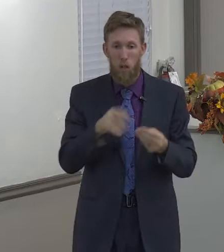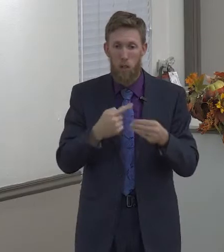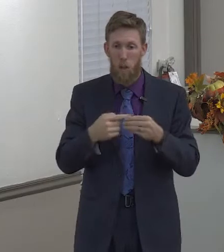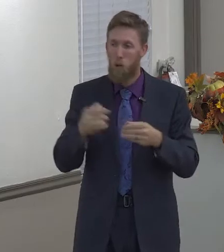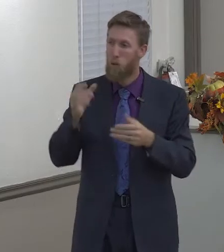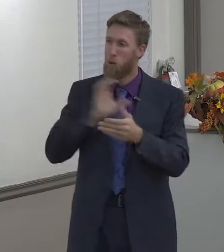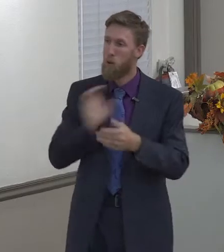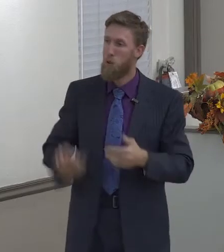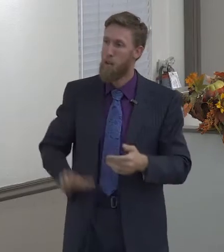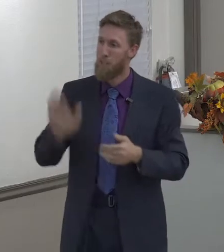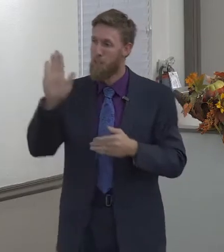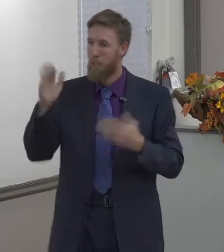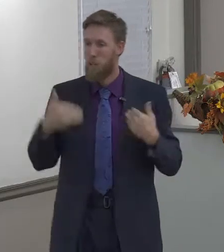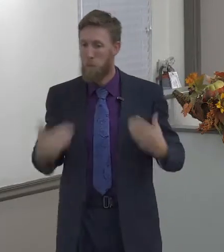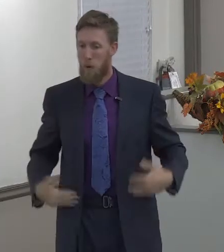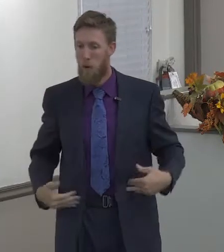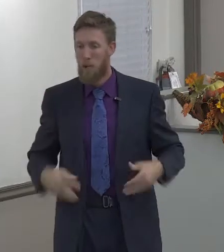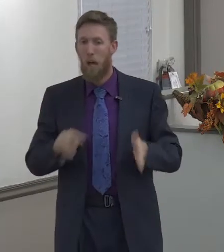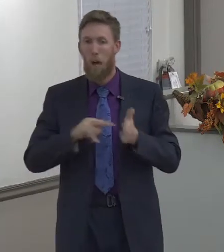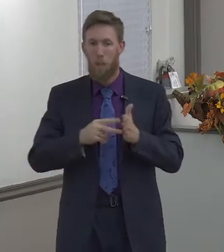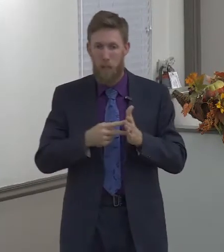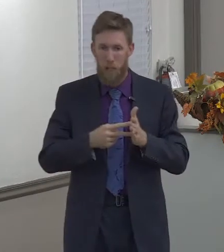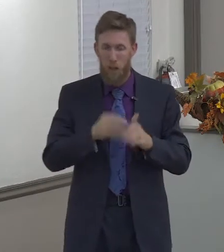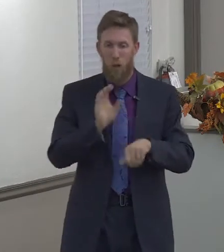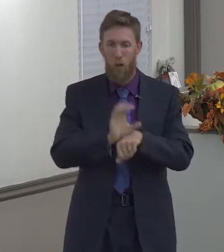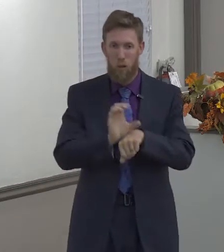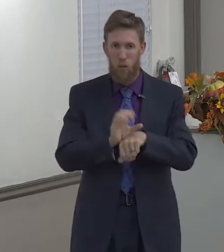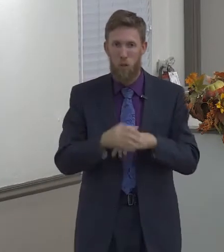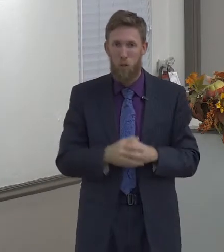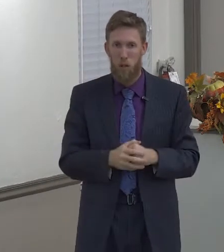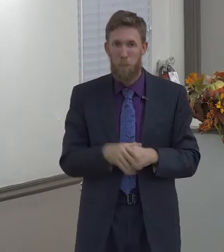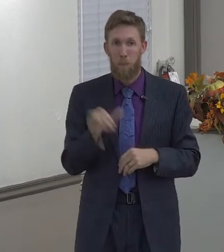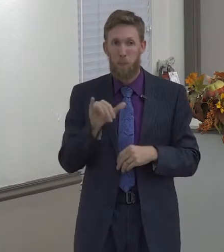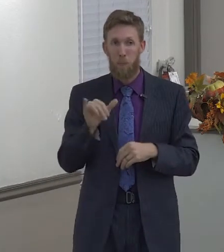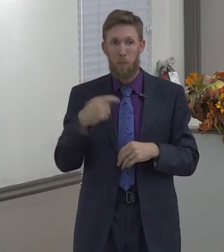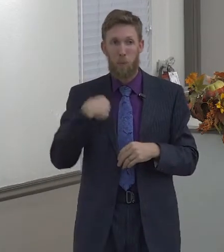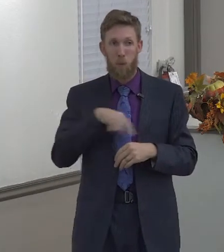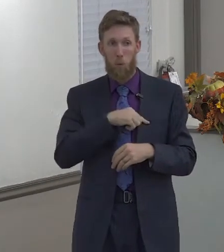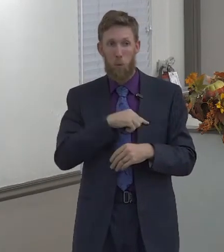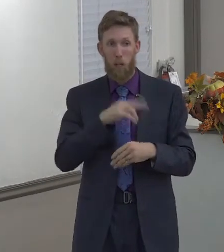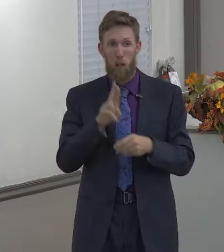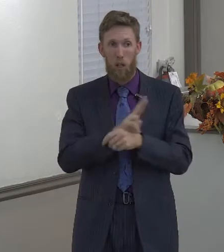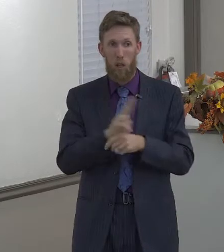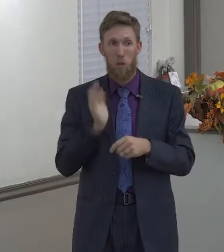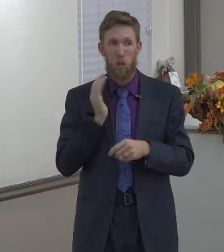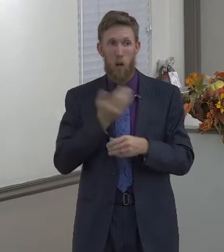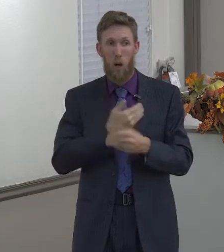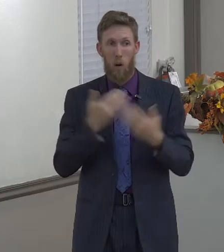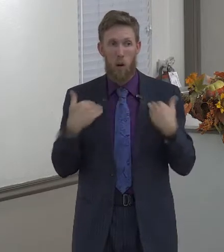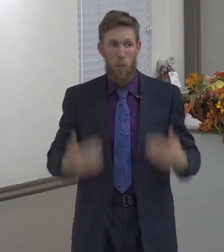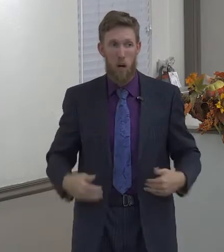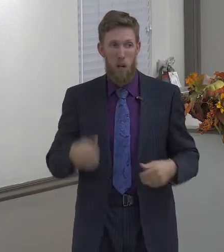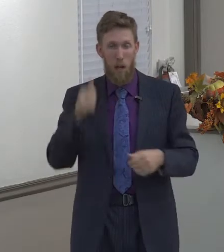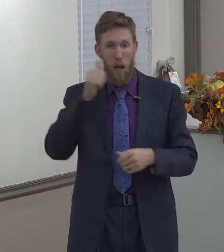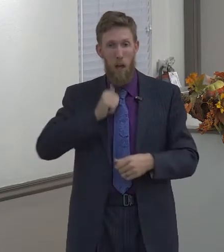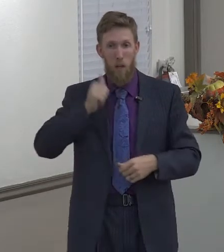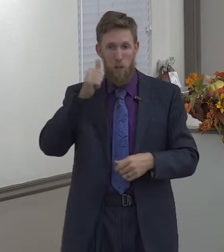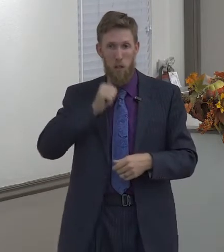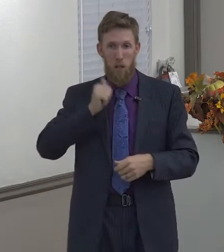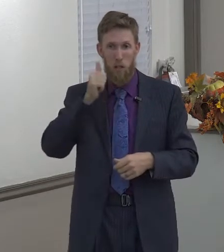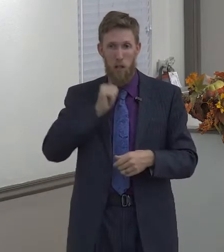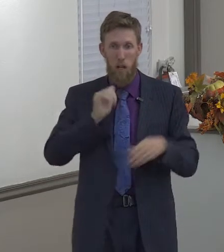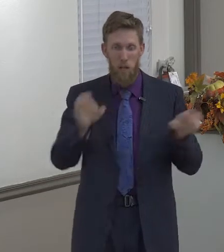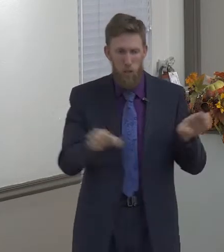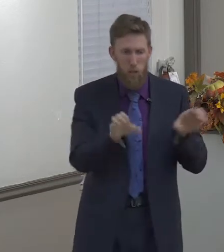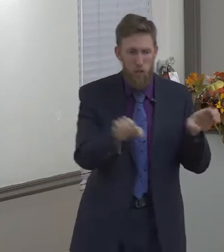God uses this body to perform his work. There is no greater task as a church that